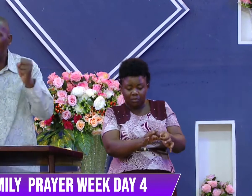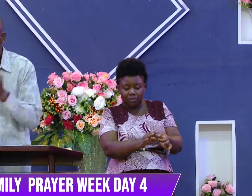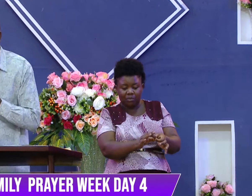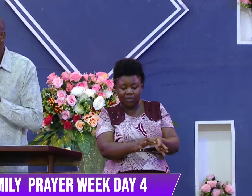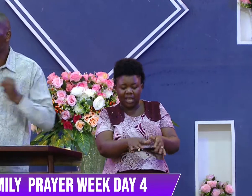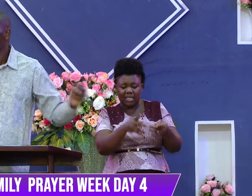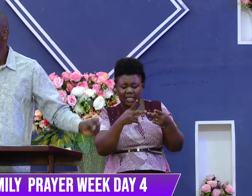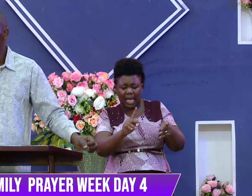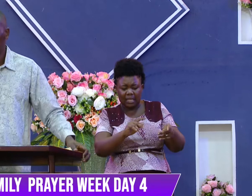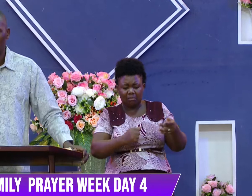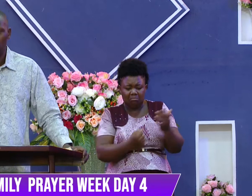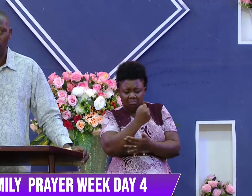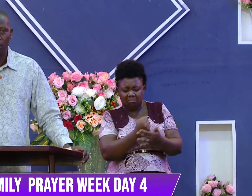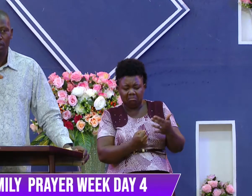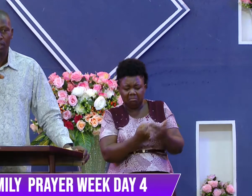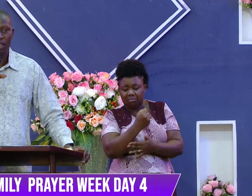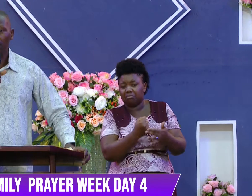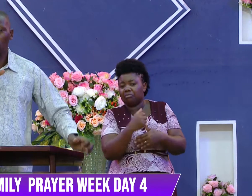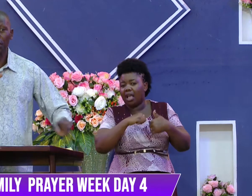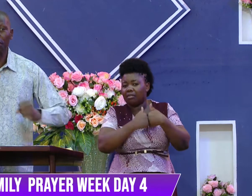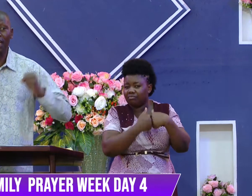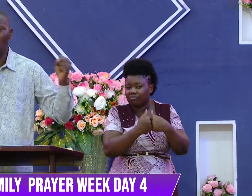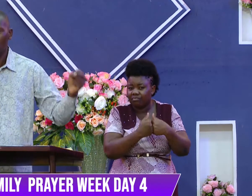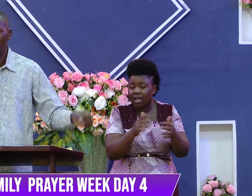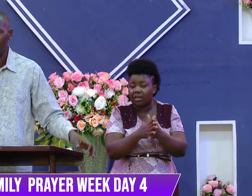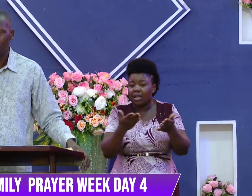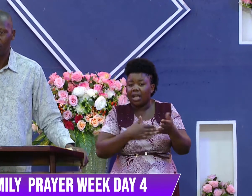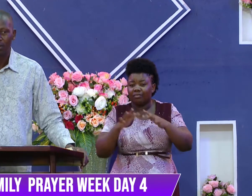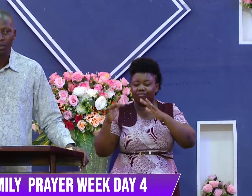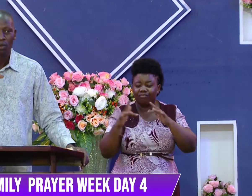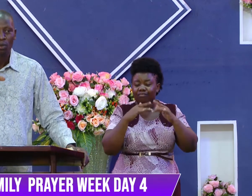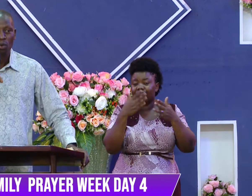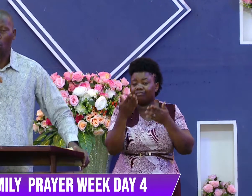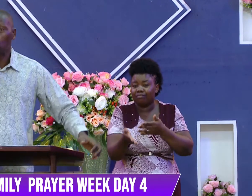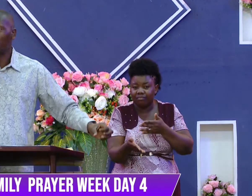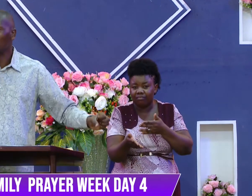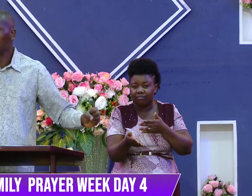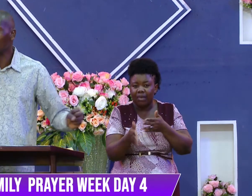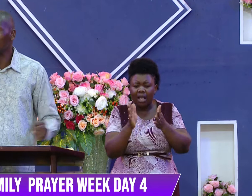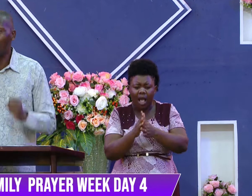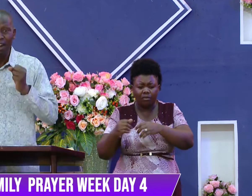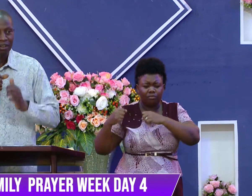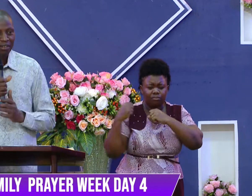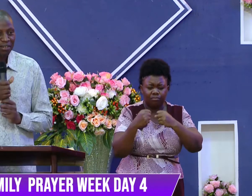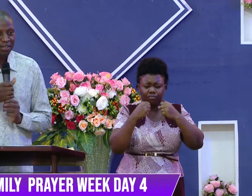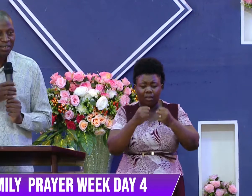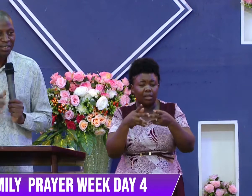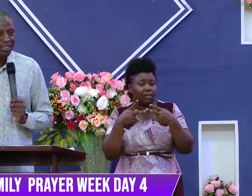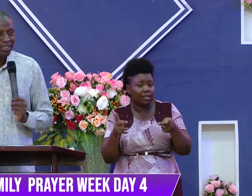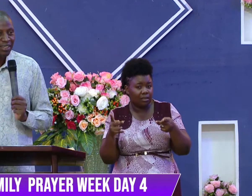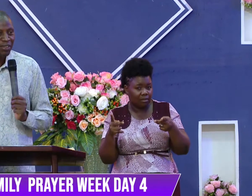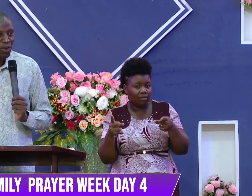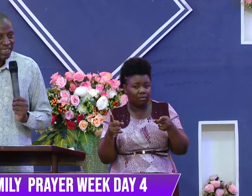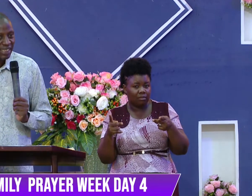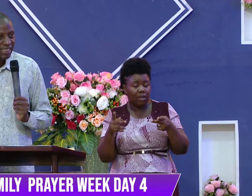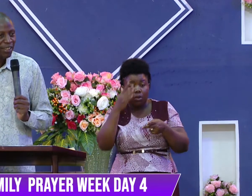and one conflict with the other. We find conflicts in a family, fightings in a family.